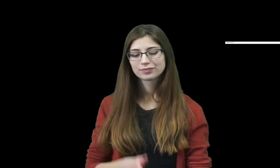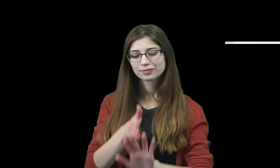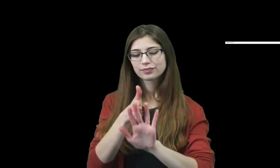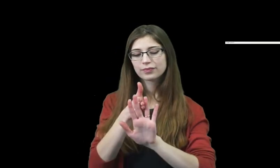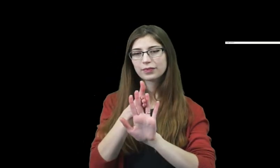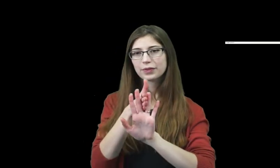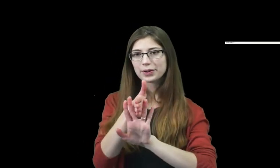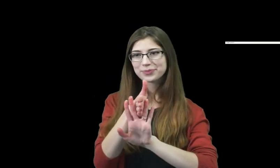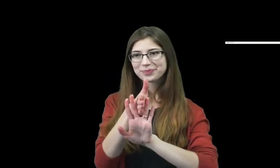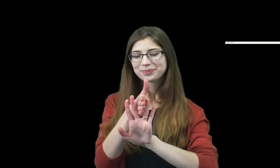Through.